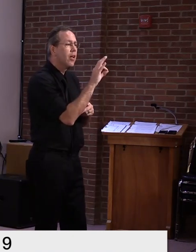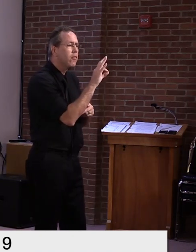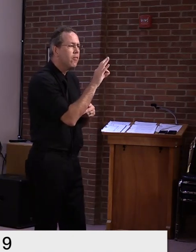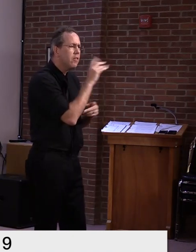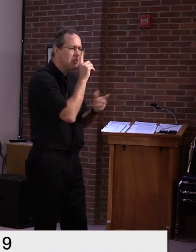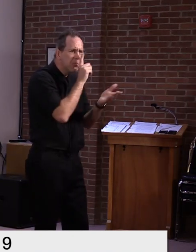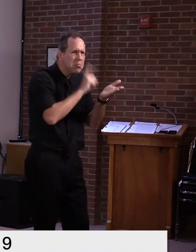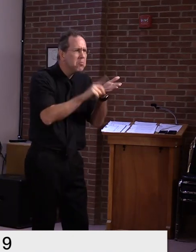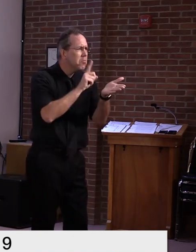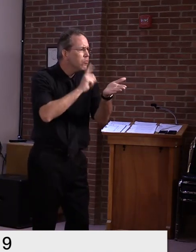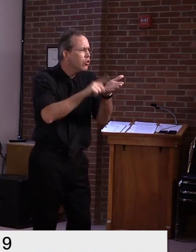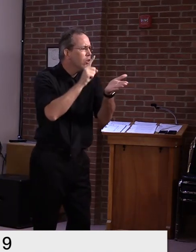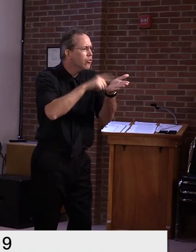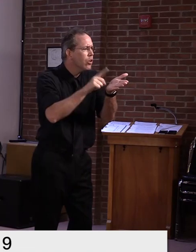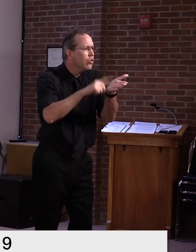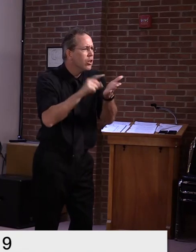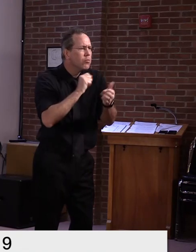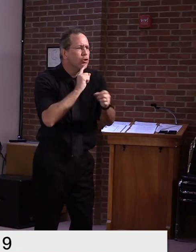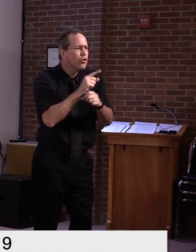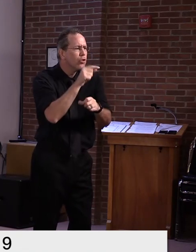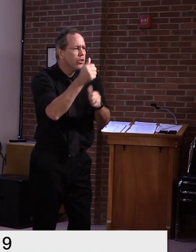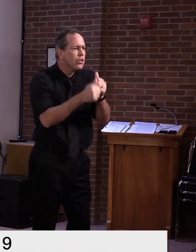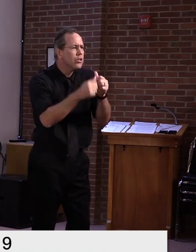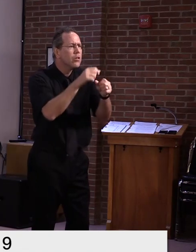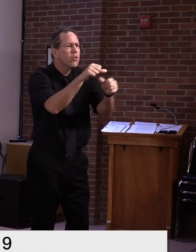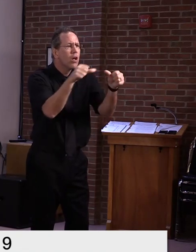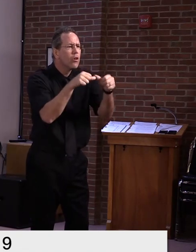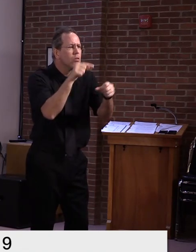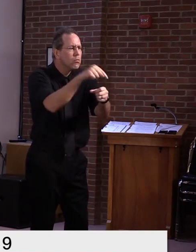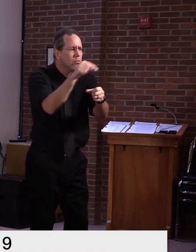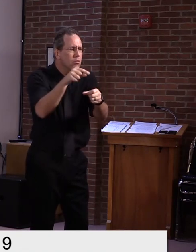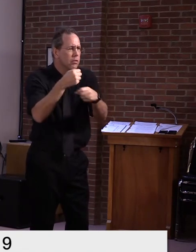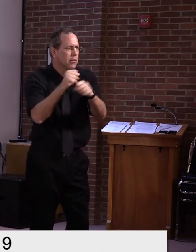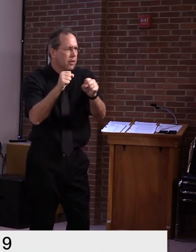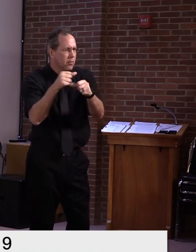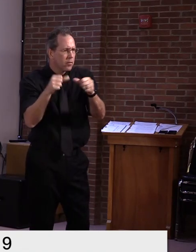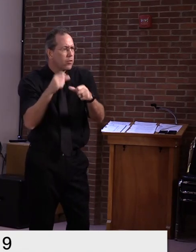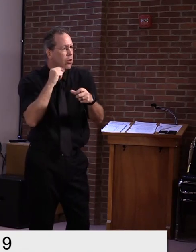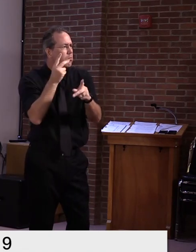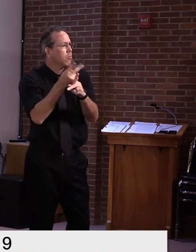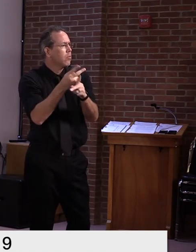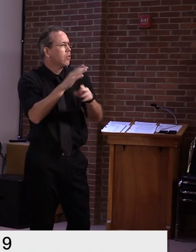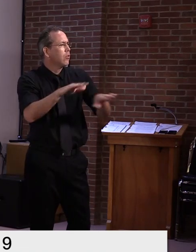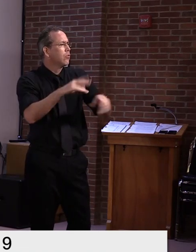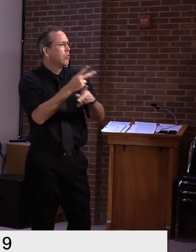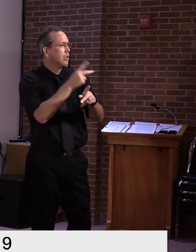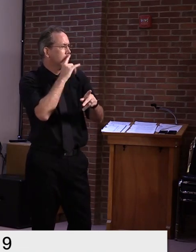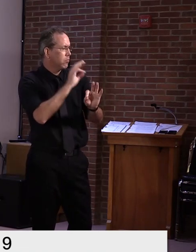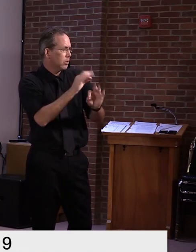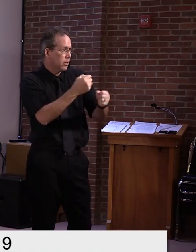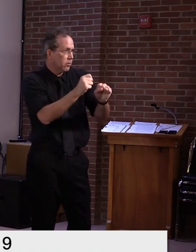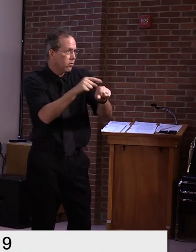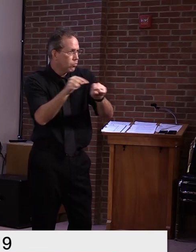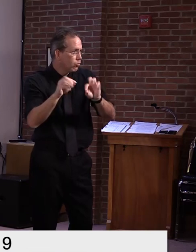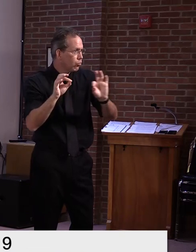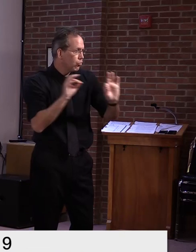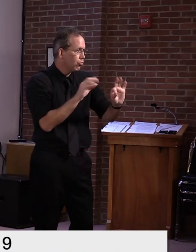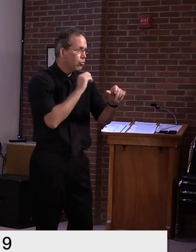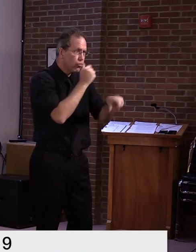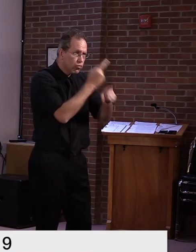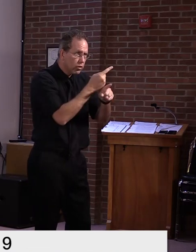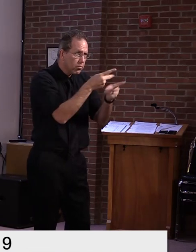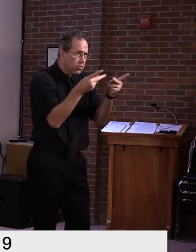locations appropriate for the care of children. I just want to give you some sense, because there has been